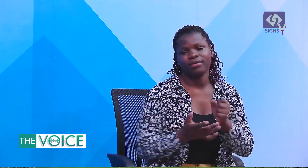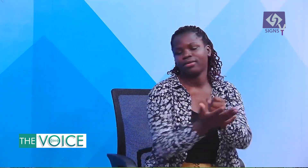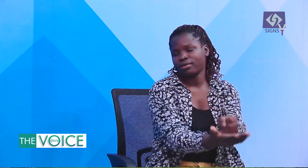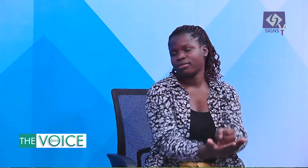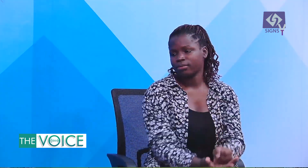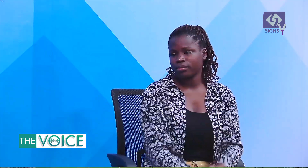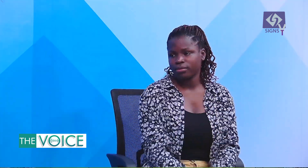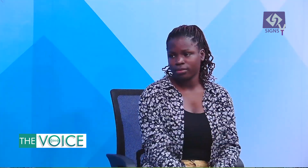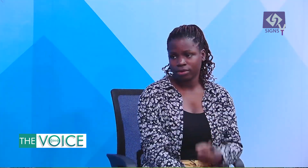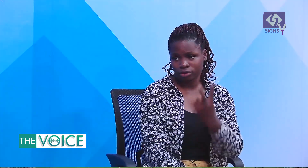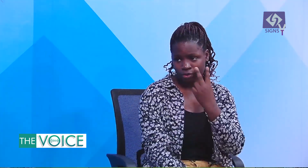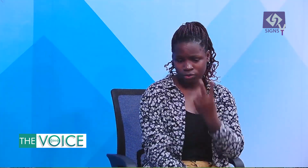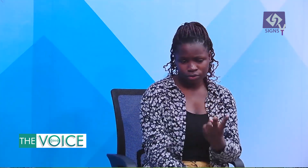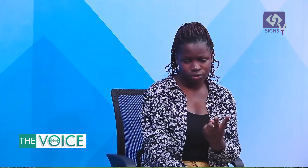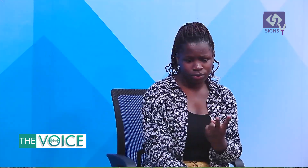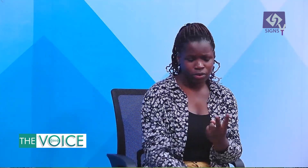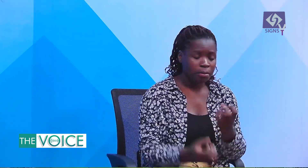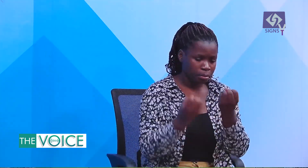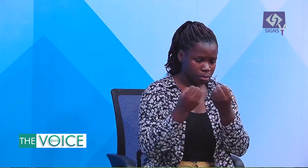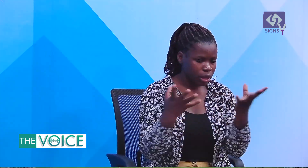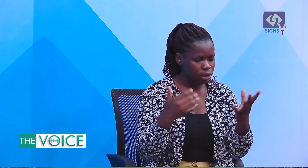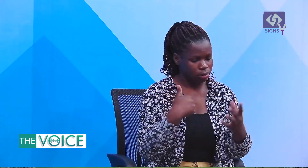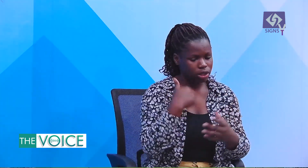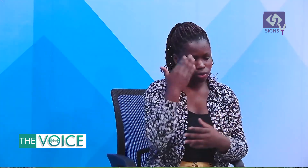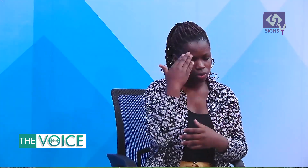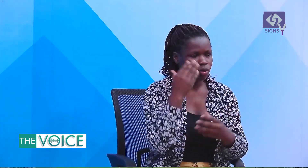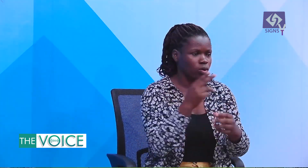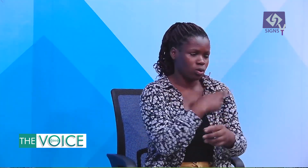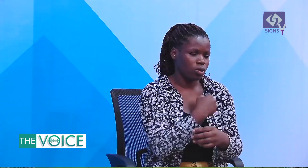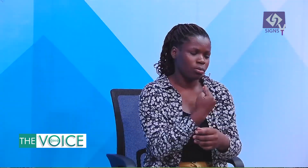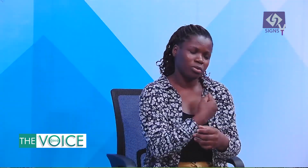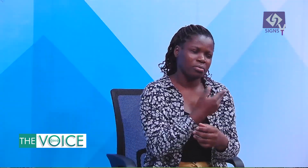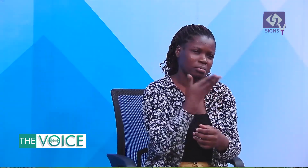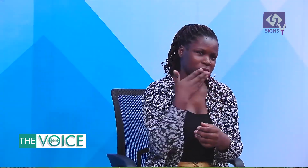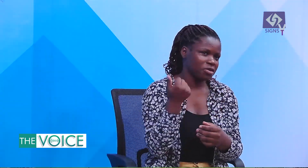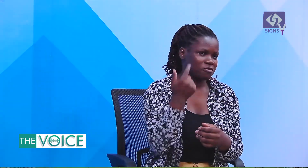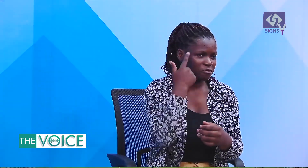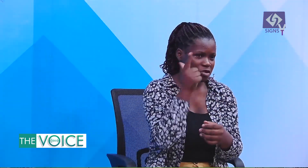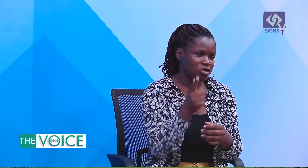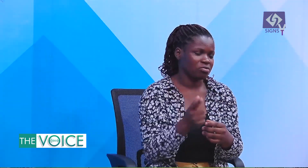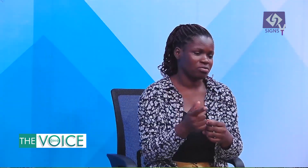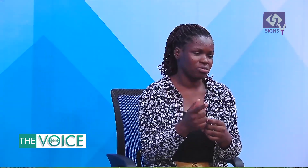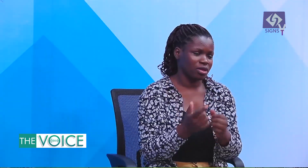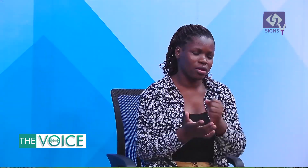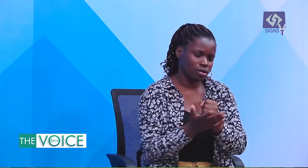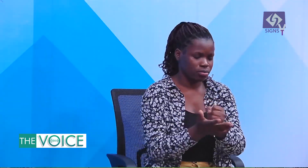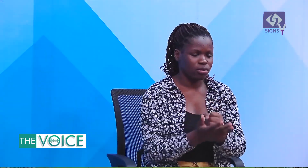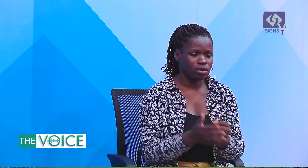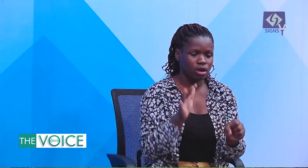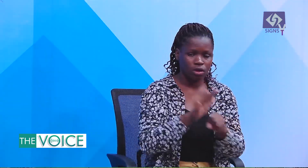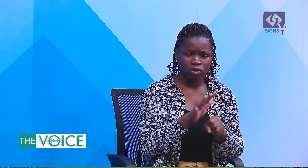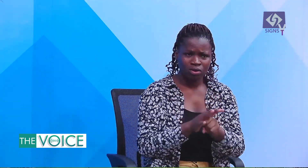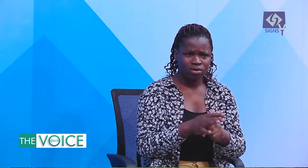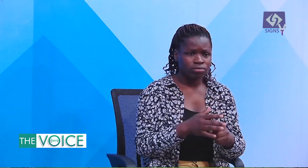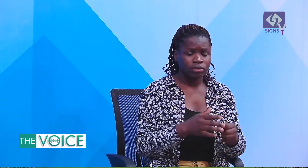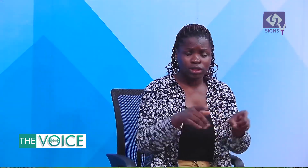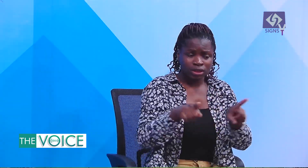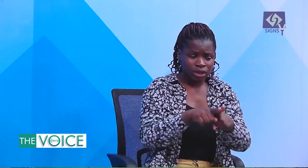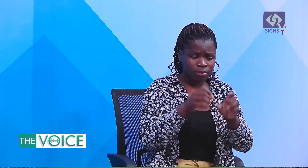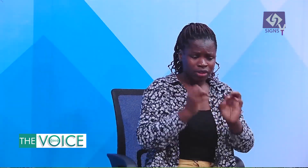offer assistance quite fast. And that's something which I really, as I'll say, I've seen. And I've seen people getting help